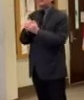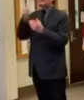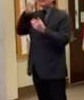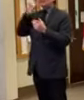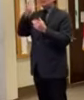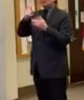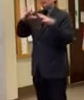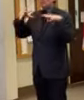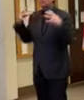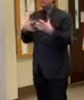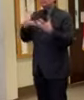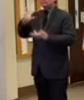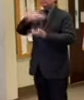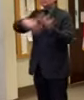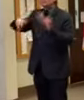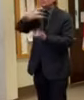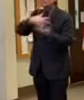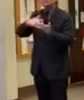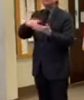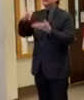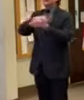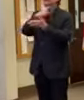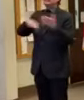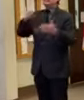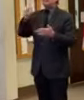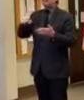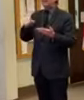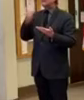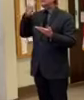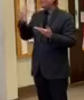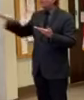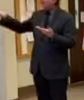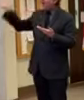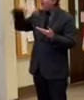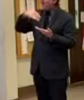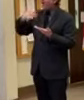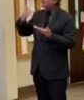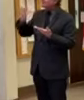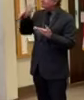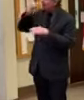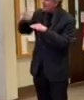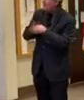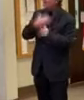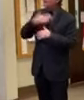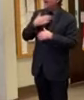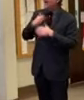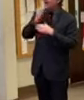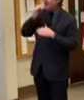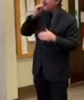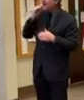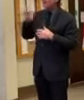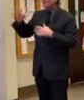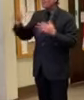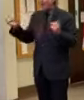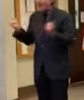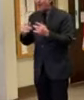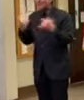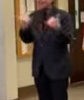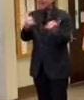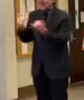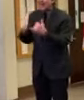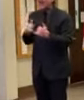This is not the time for sleepovers, play dates, concerts, theater outings, or athletic